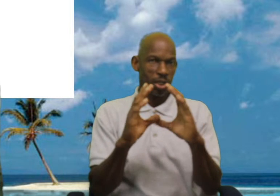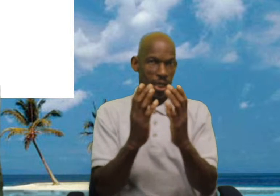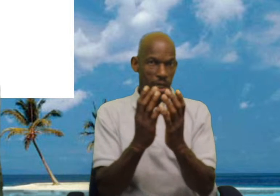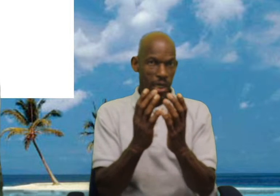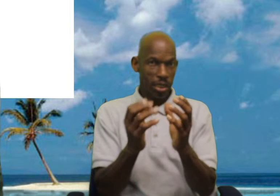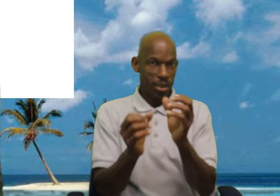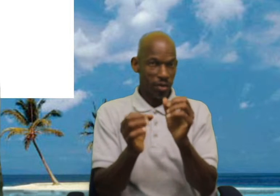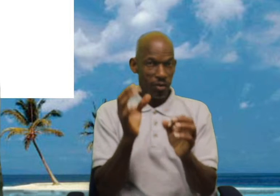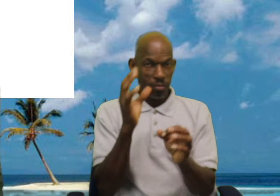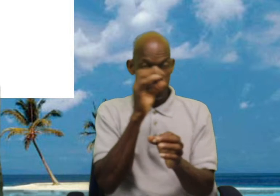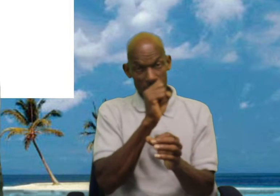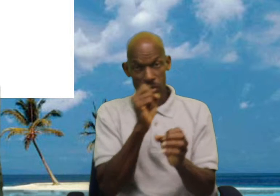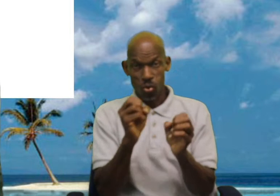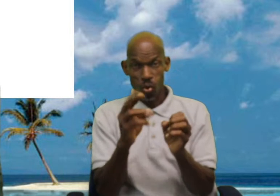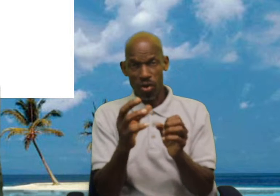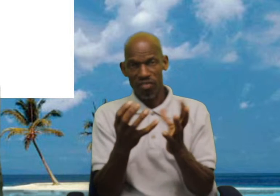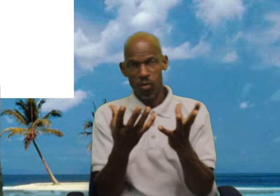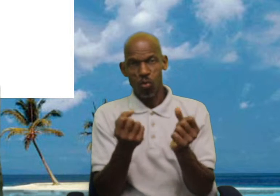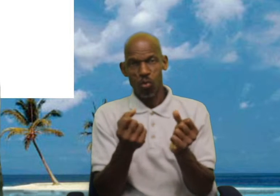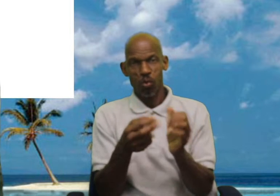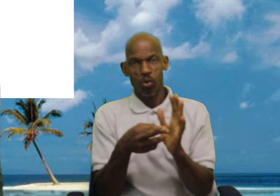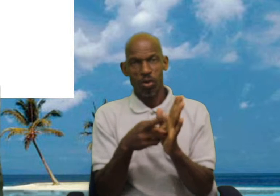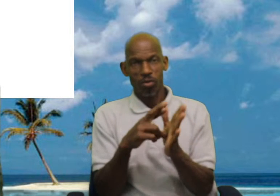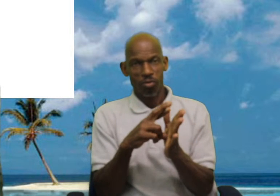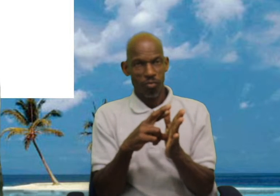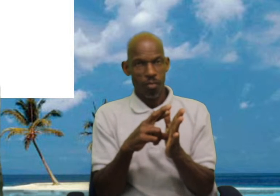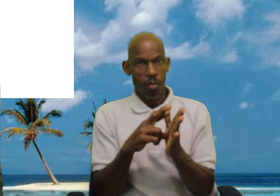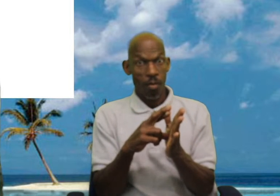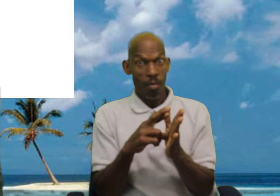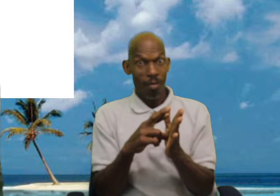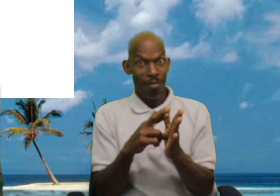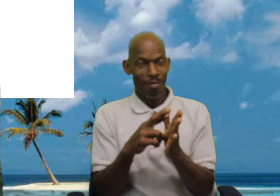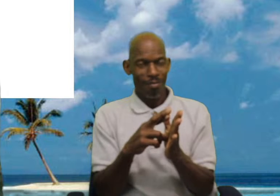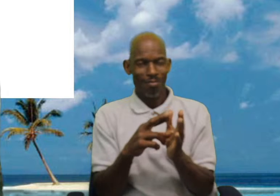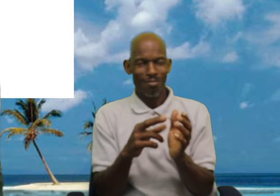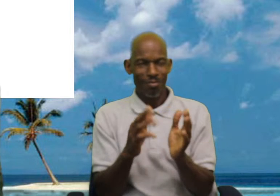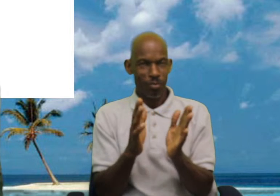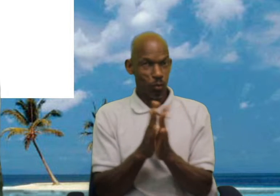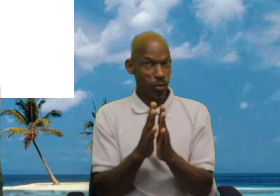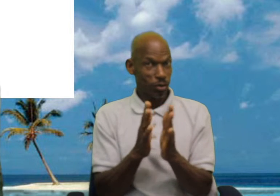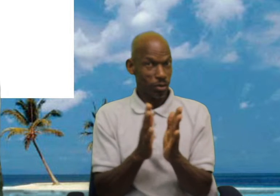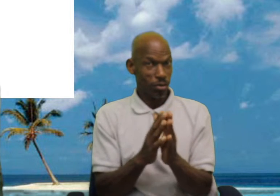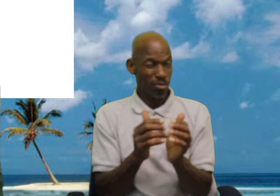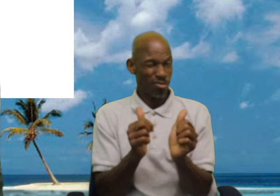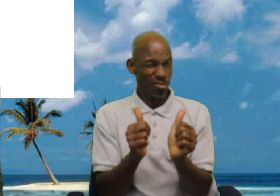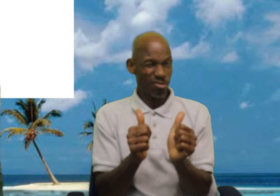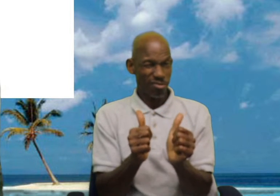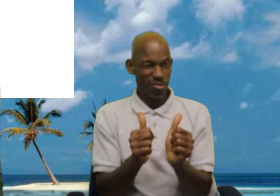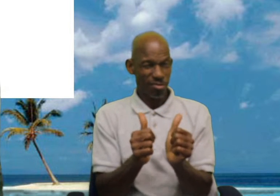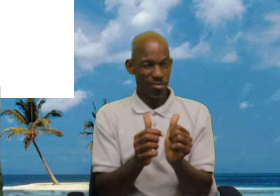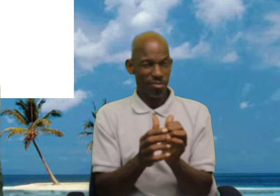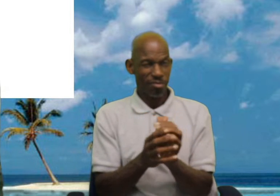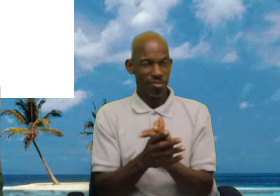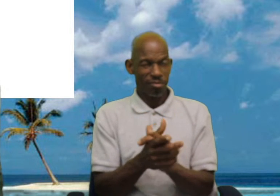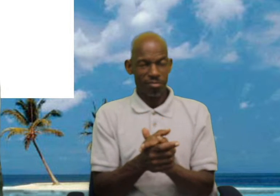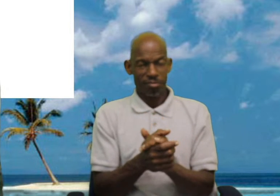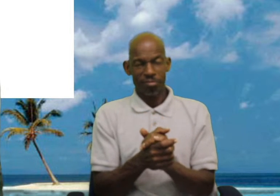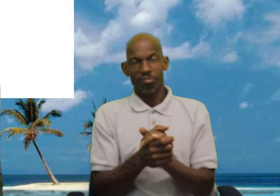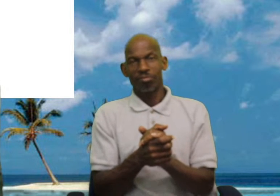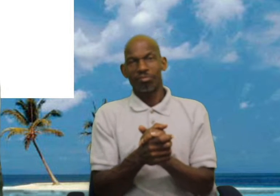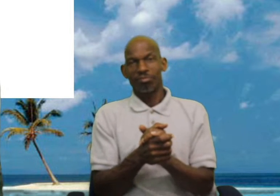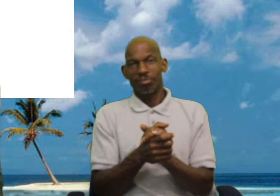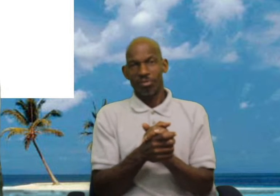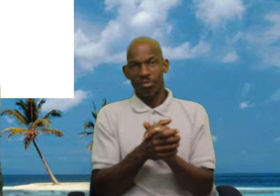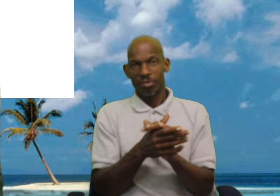1 classes, and you will see that our class was on a Sunday, that we make up for the day we missed last